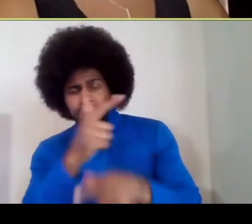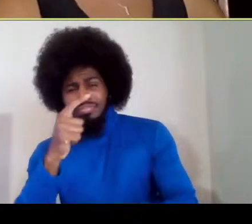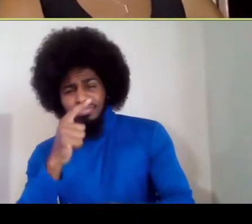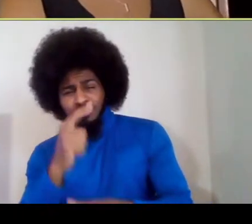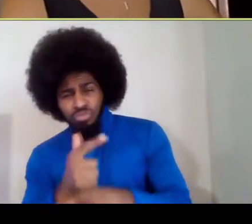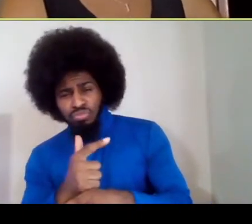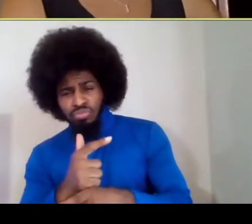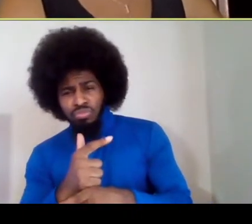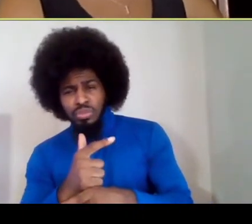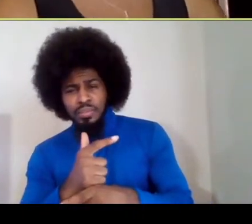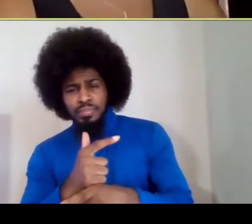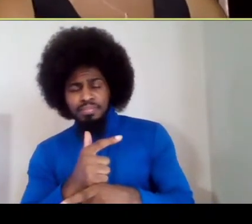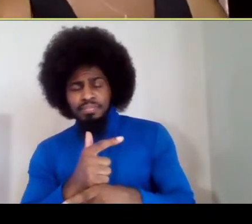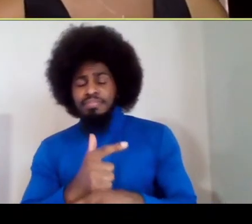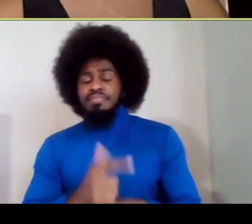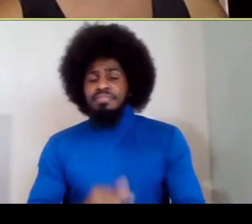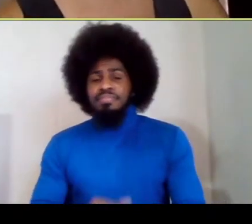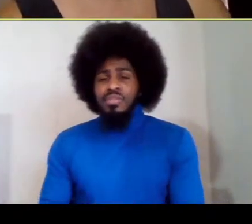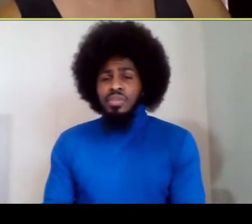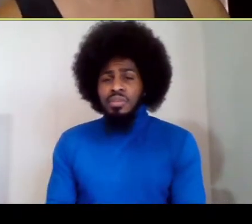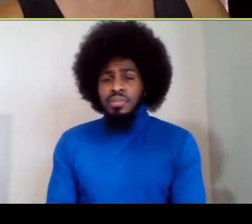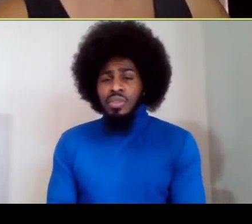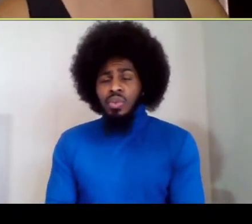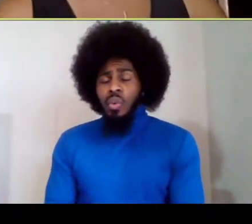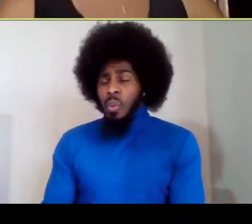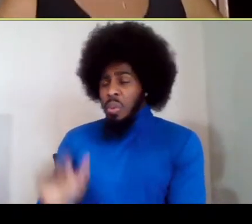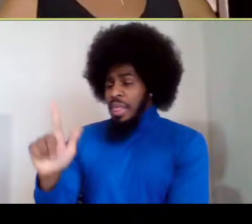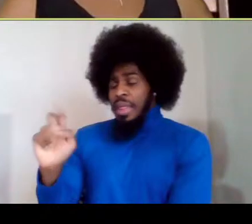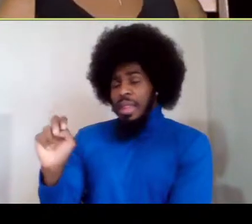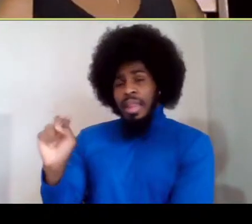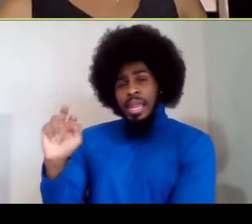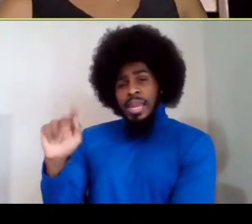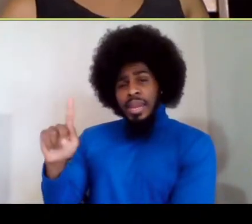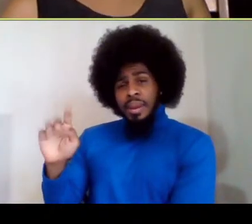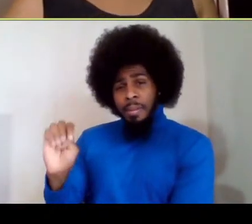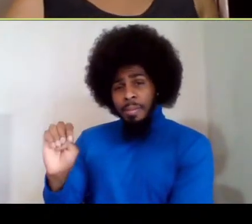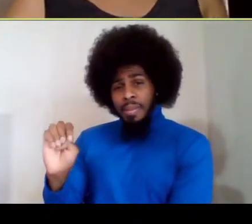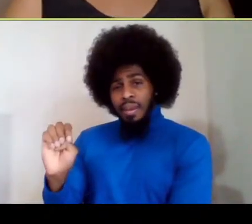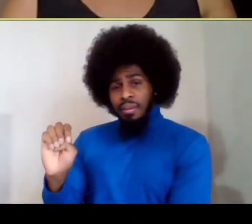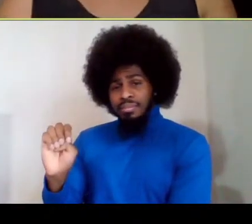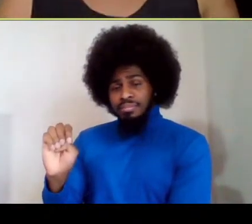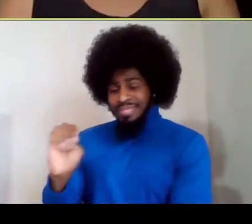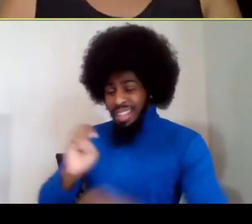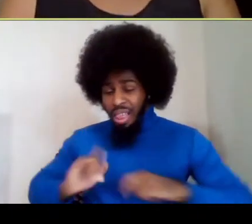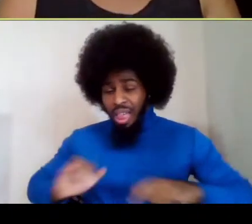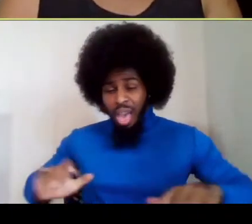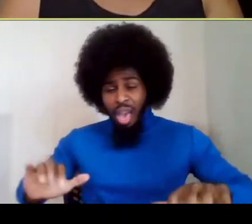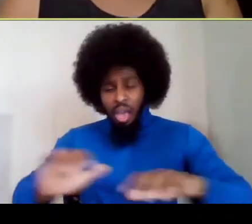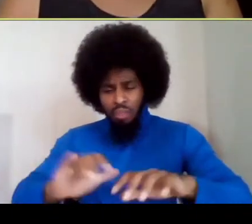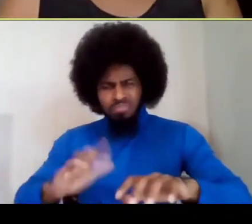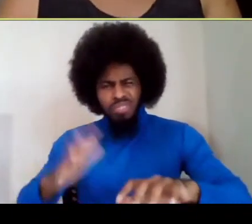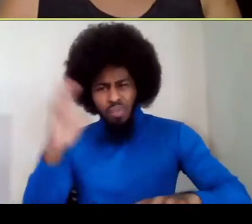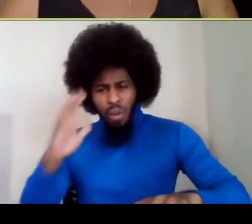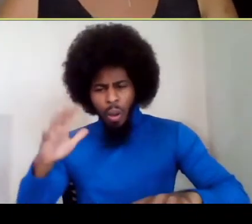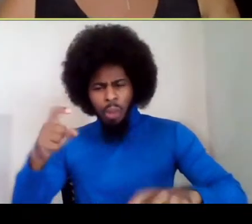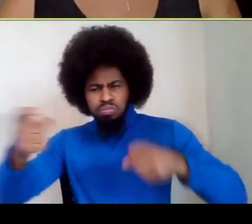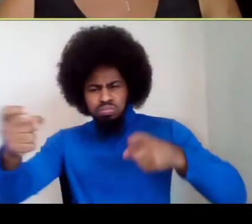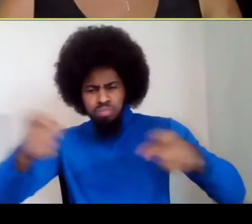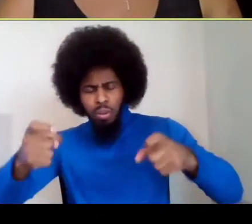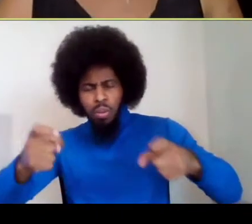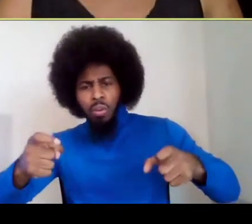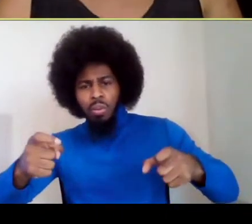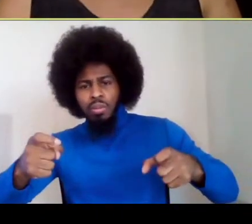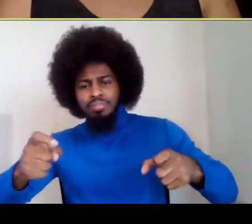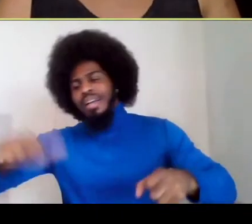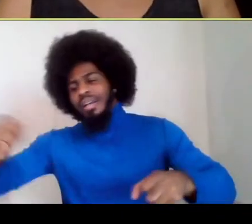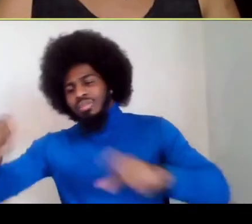With profound respect, I honor and acknowledge the Lenape, whose stolen land I am zooming from, currently known as the Village of Harlem.